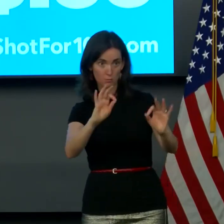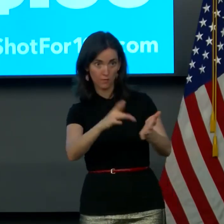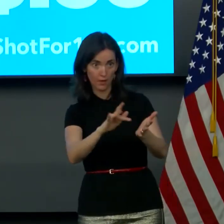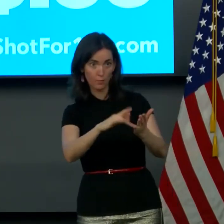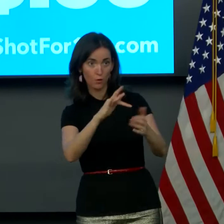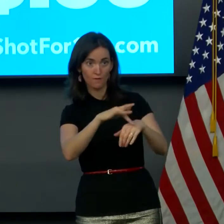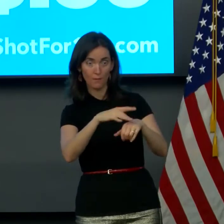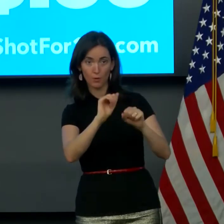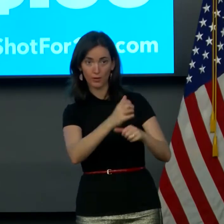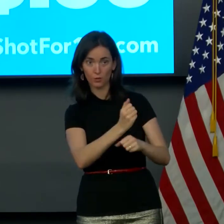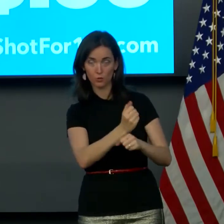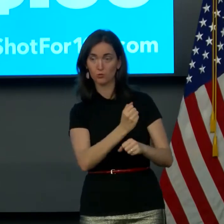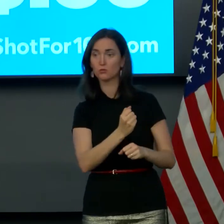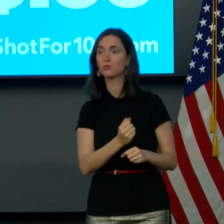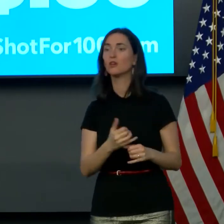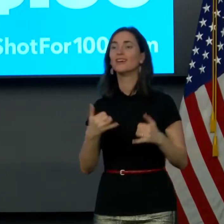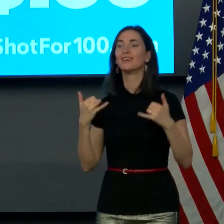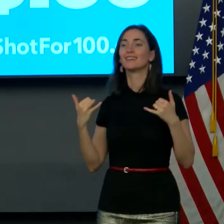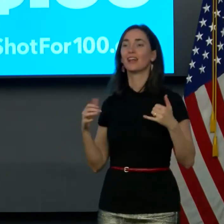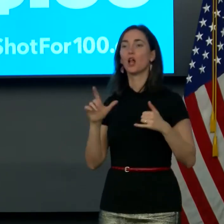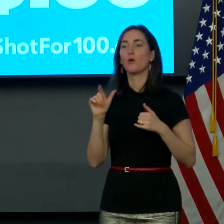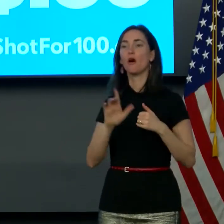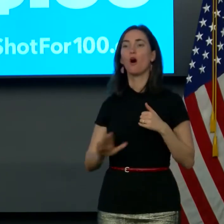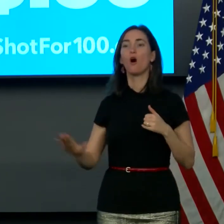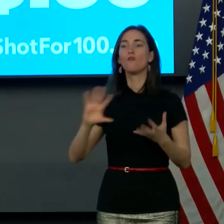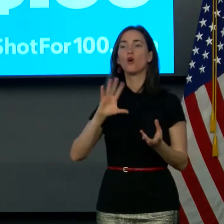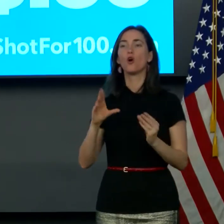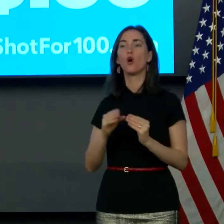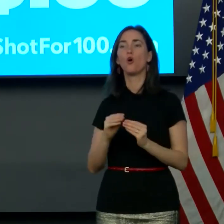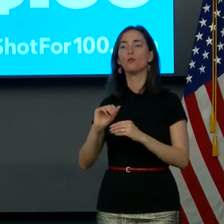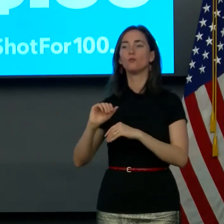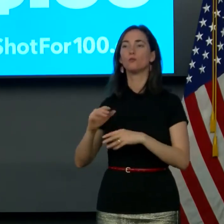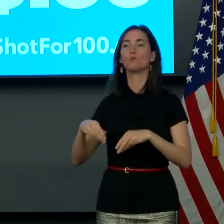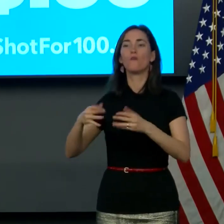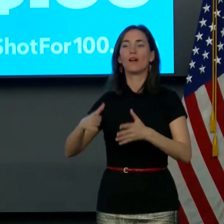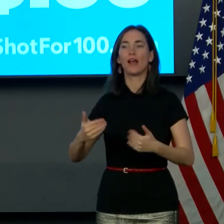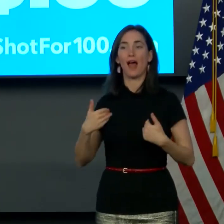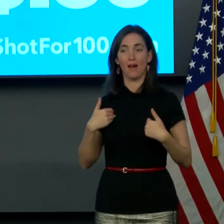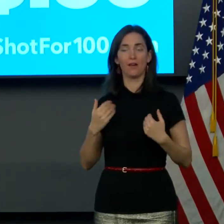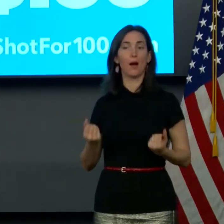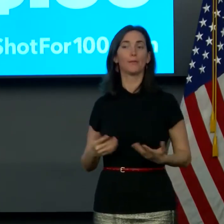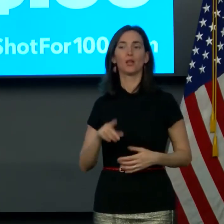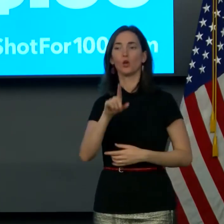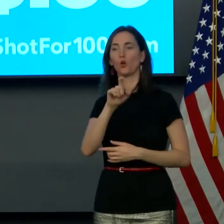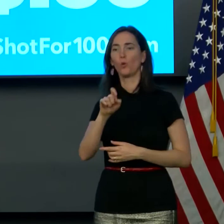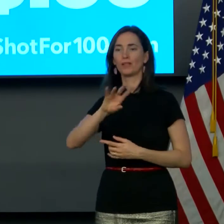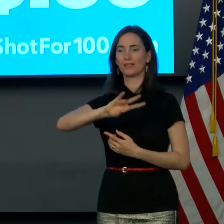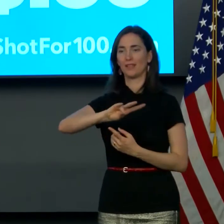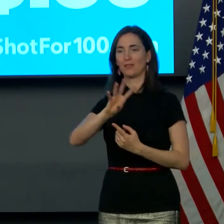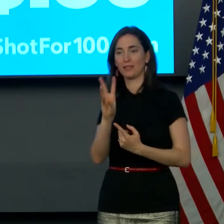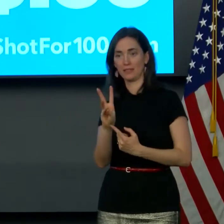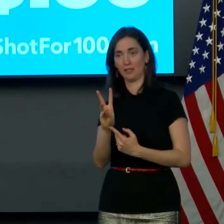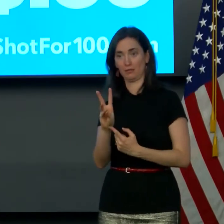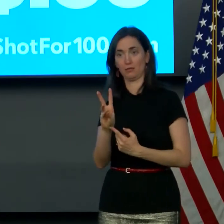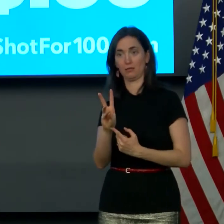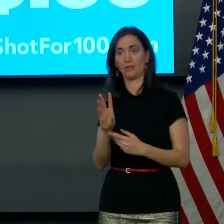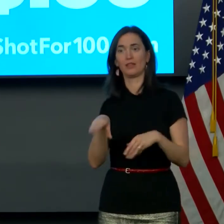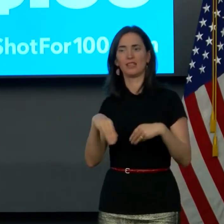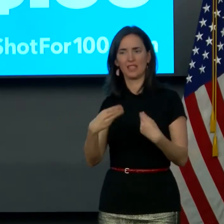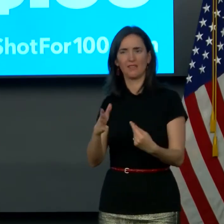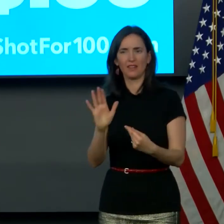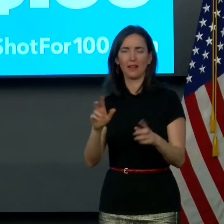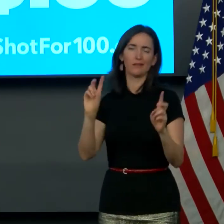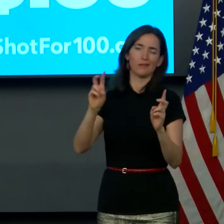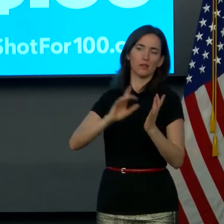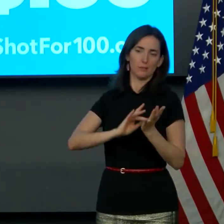Currently, across the state of Louisiana, there are 176 providers administering monoclonal antibodies. We've